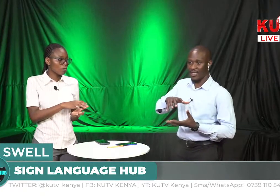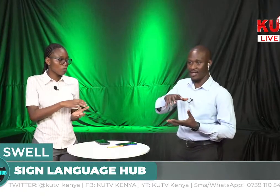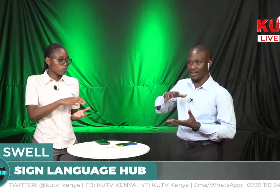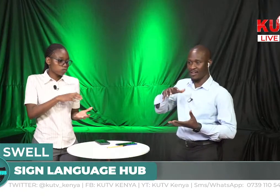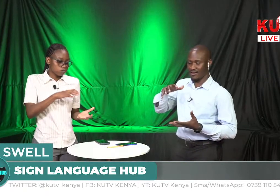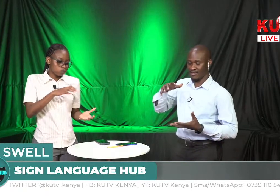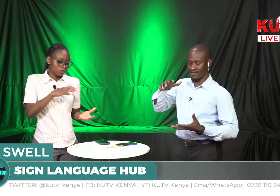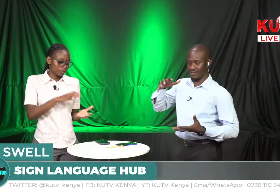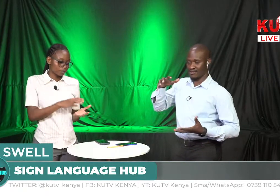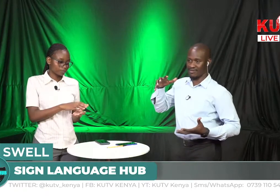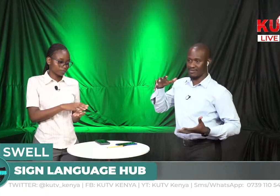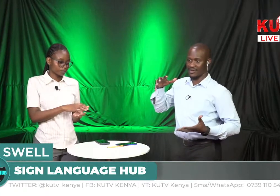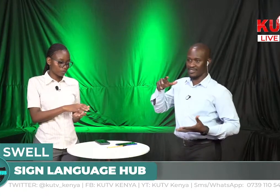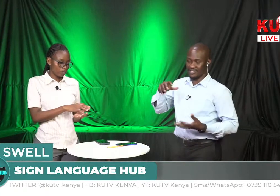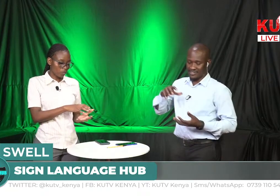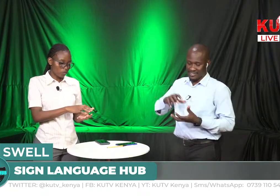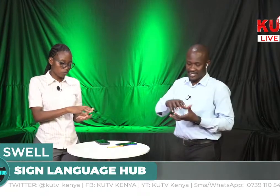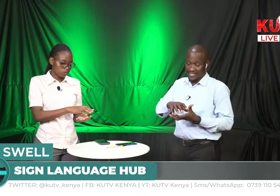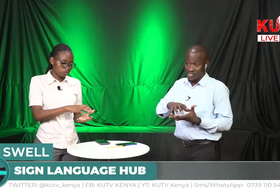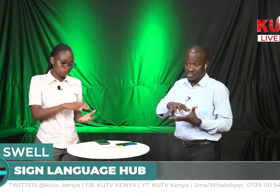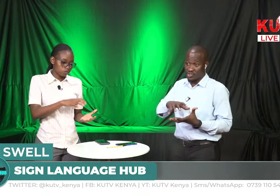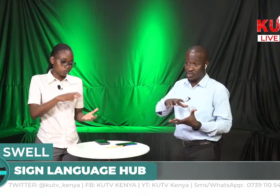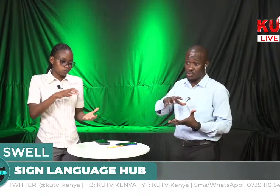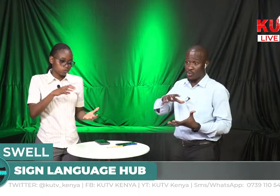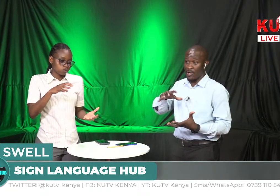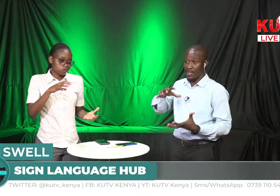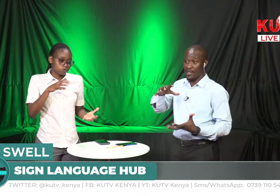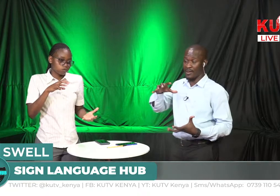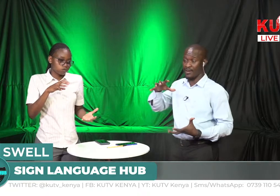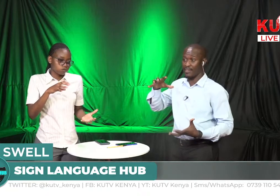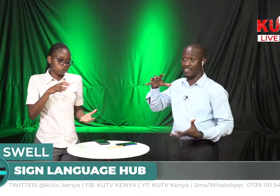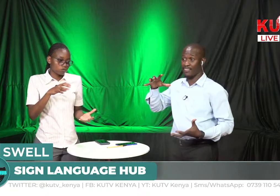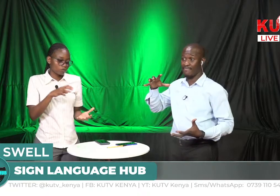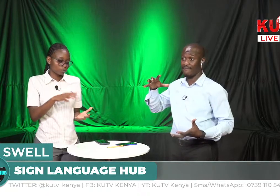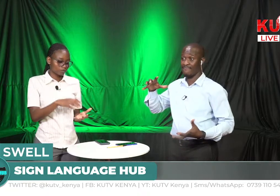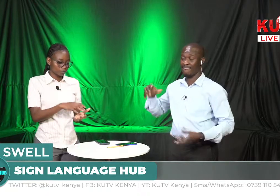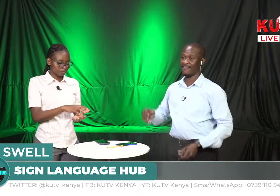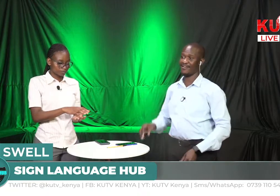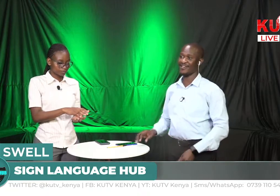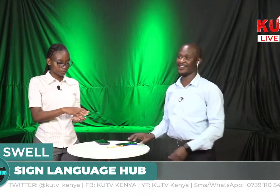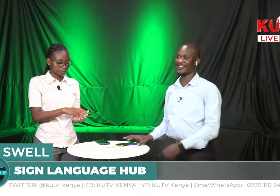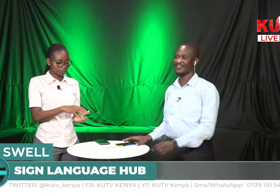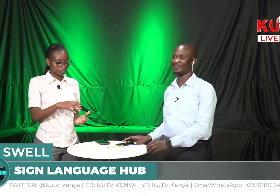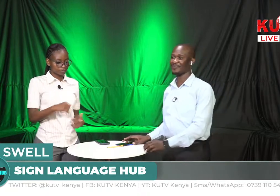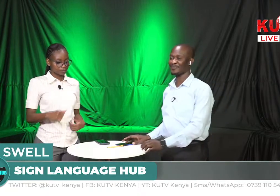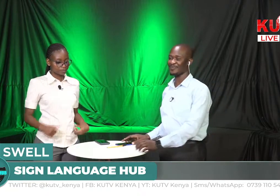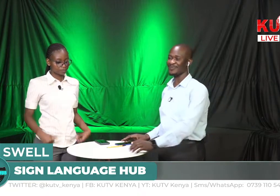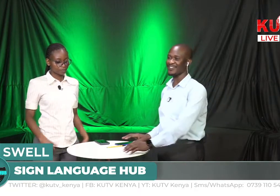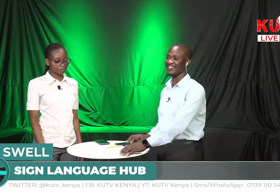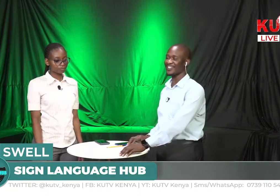Swell. Right? Swell. All right. That's